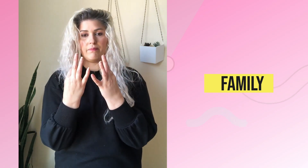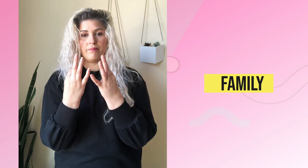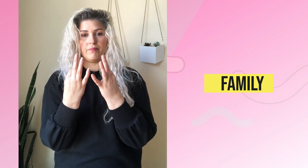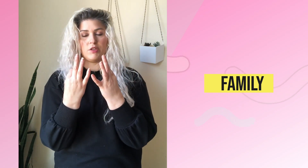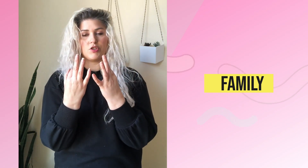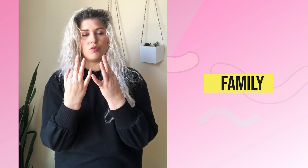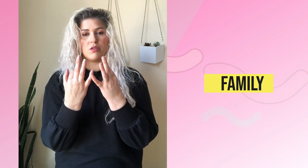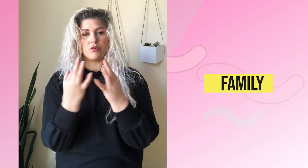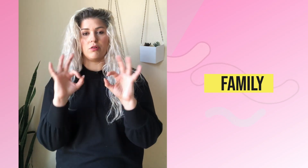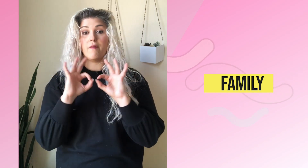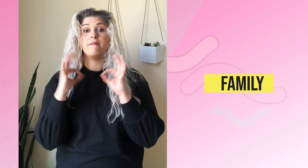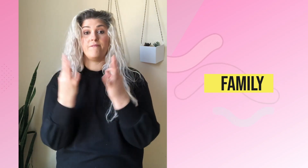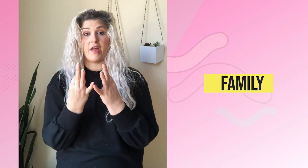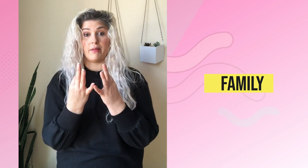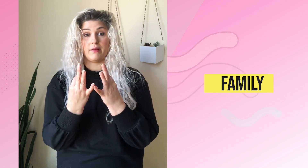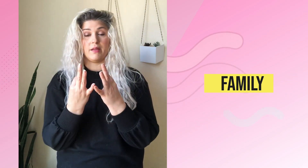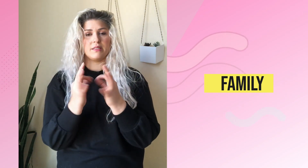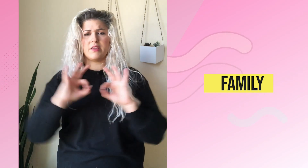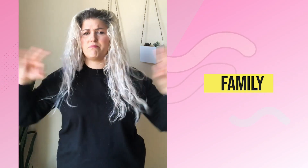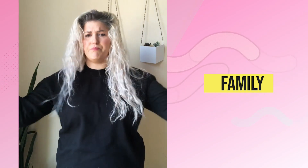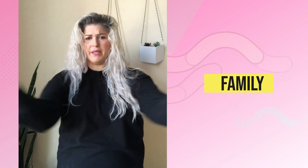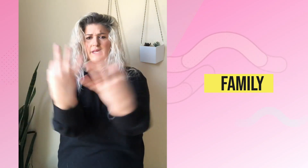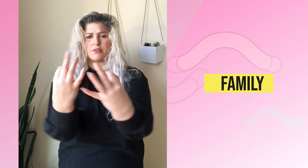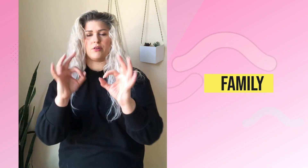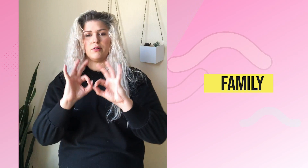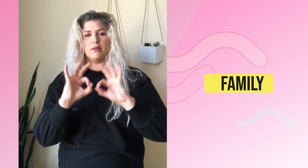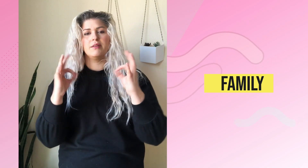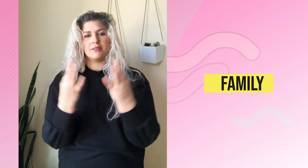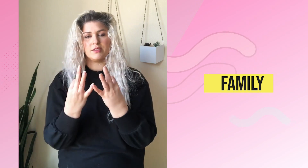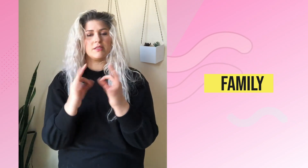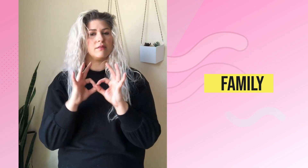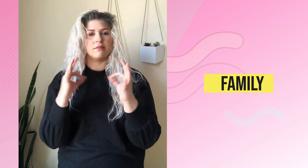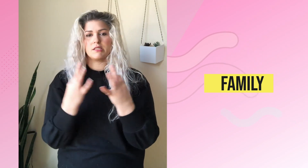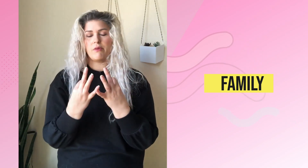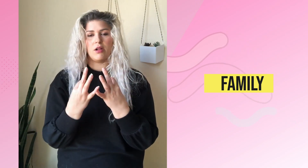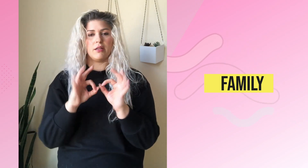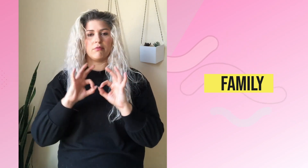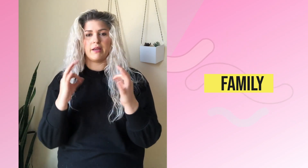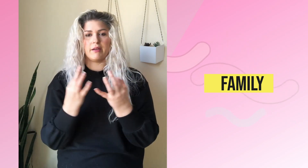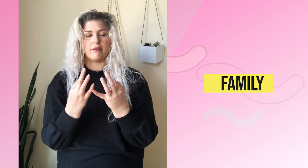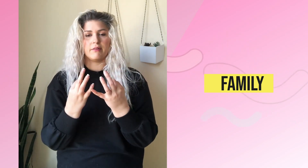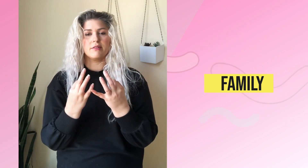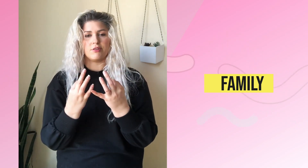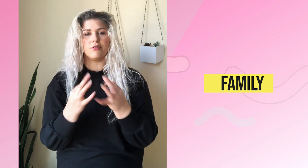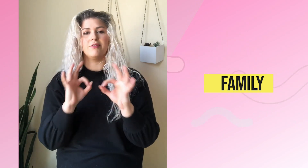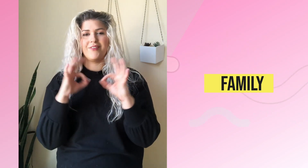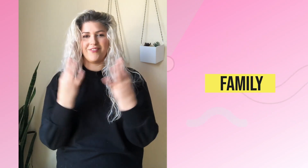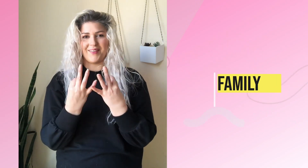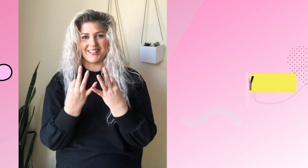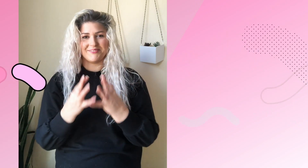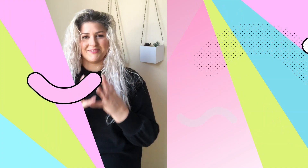family. You just do one circle, family. And it's not this big circle, it's just this small little right here